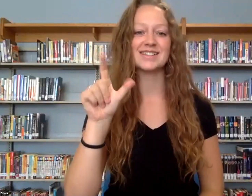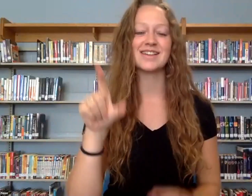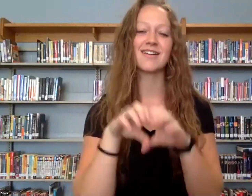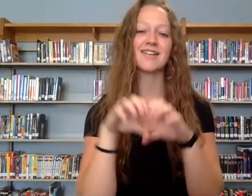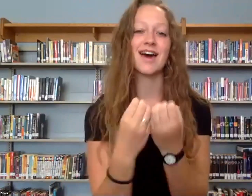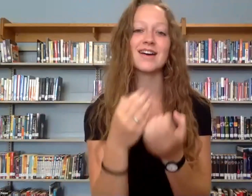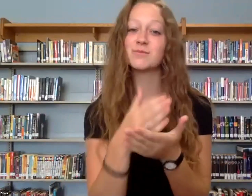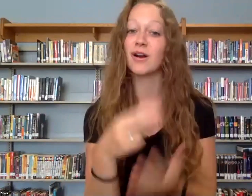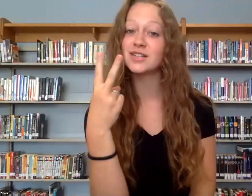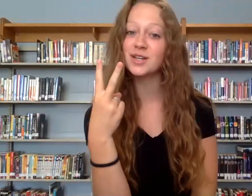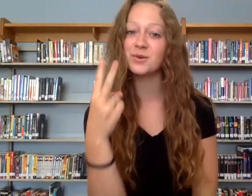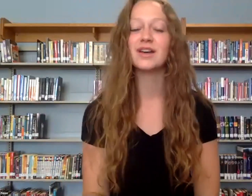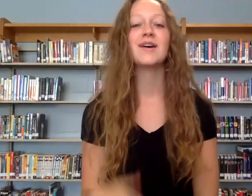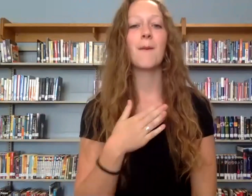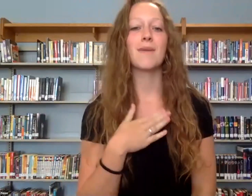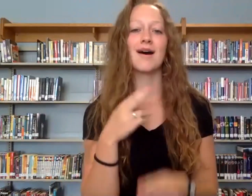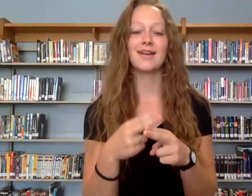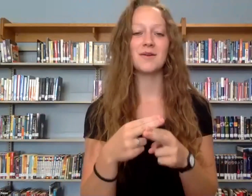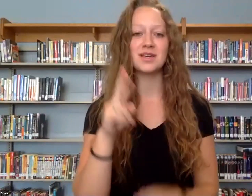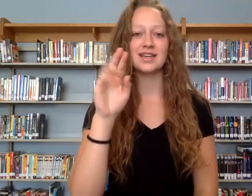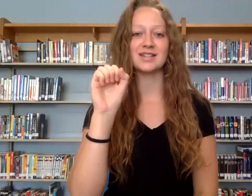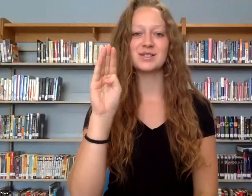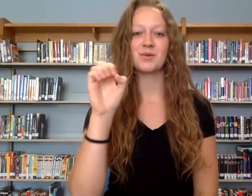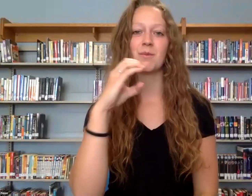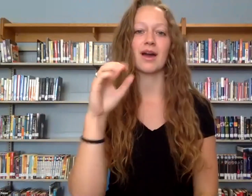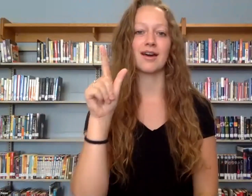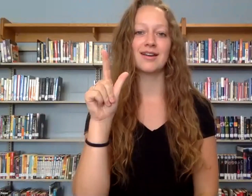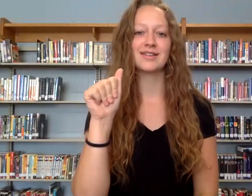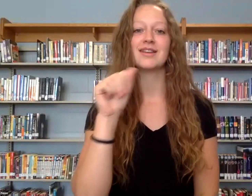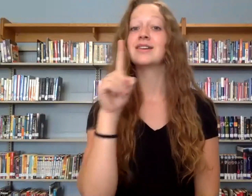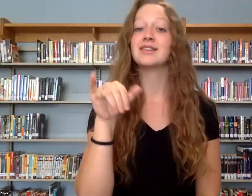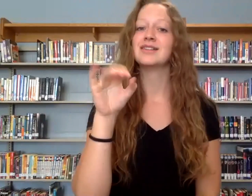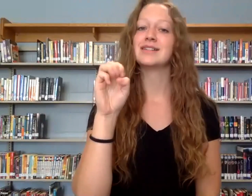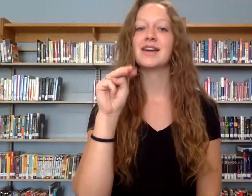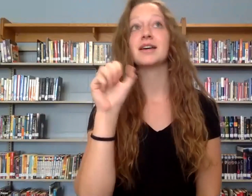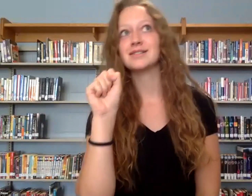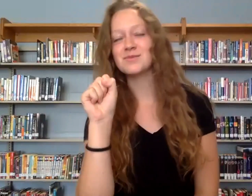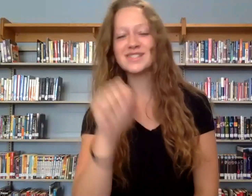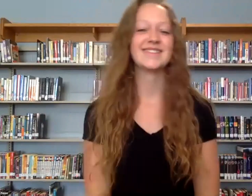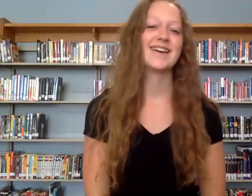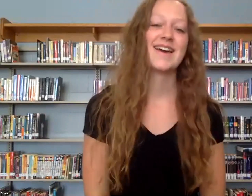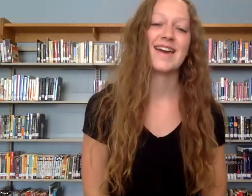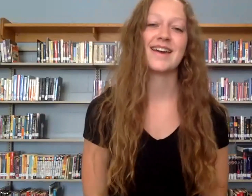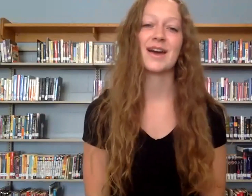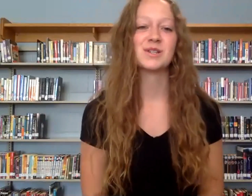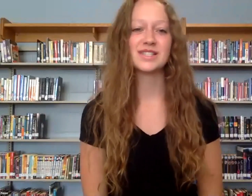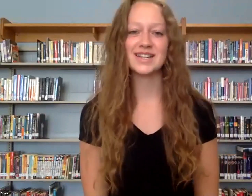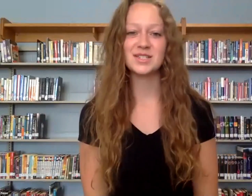ASL class part 2. My name is Rebecca Ziems, and I'm so excited to be